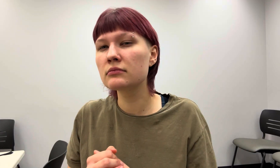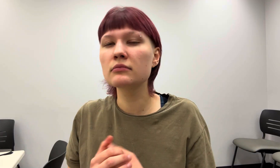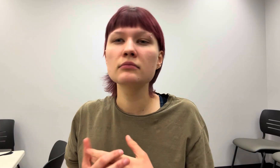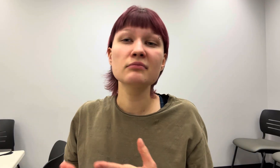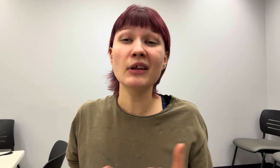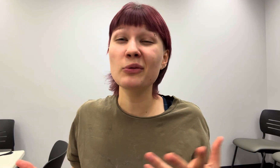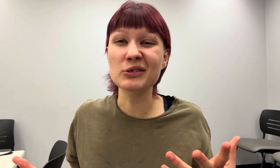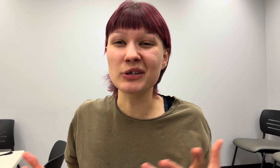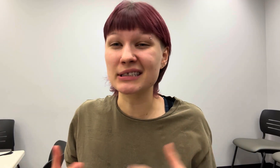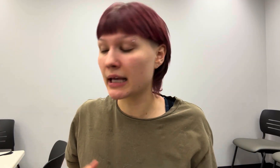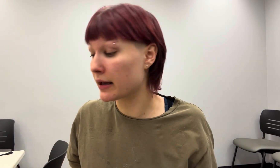That wasn't what it said.